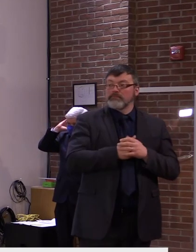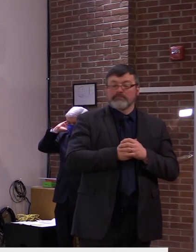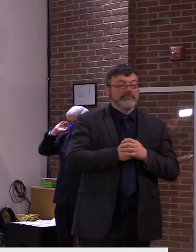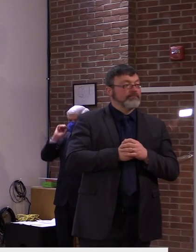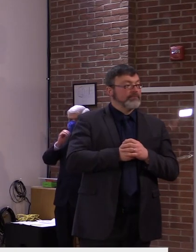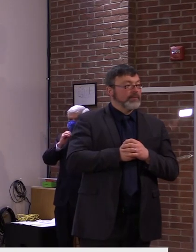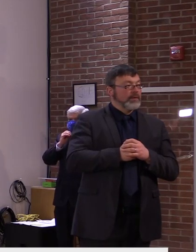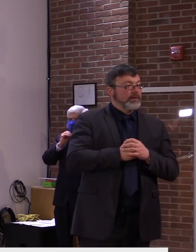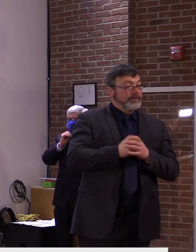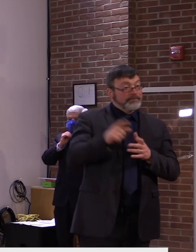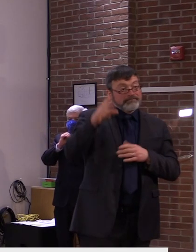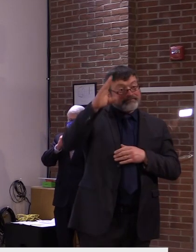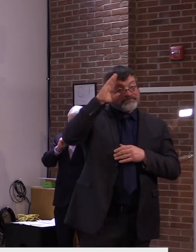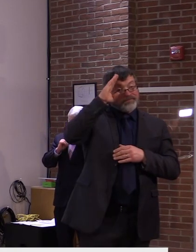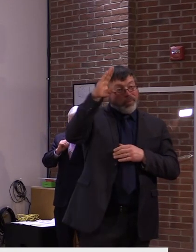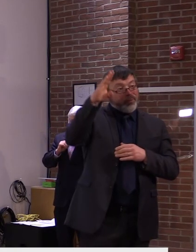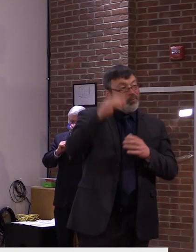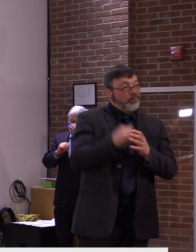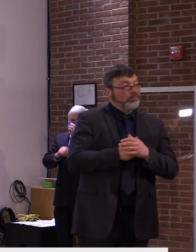Hi, can you?